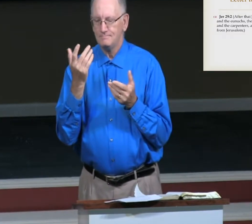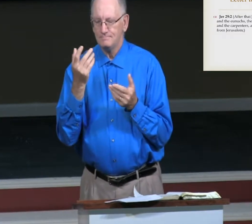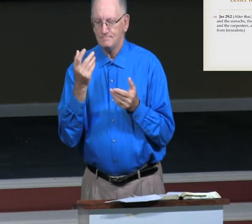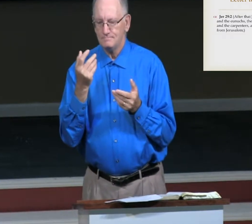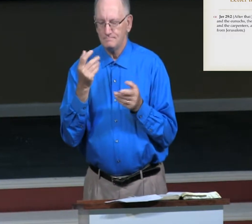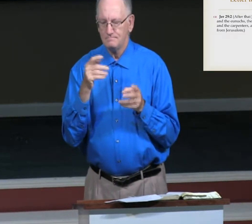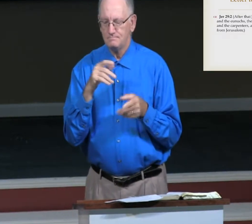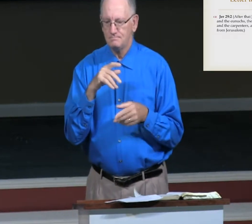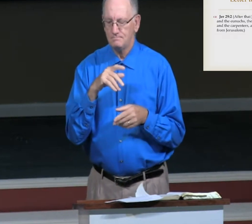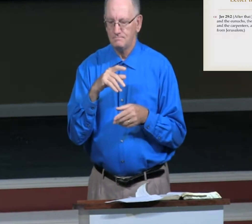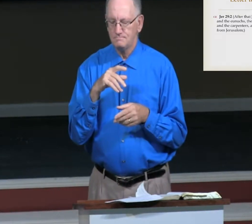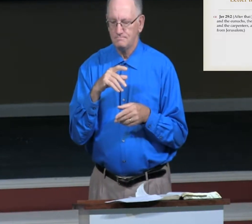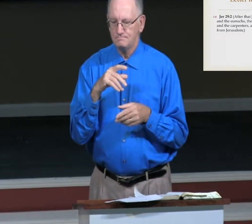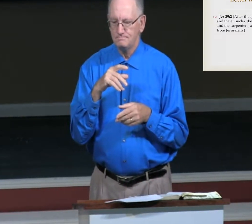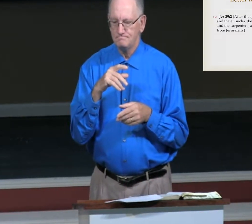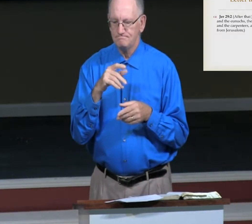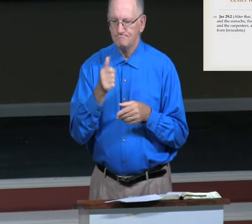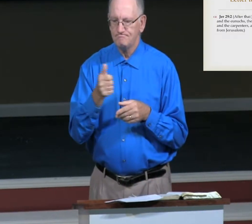and Abednego.